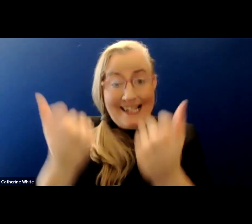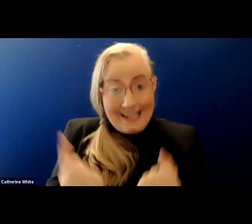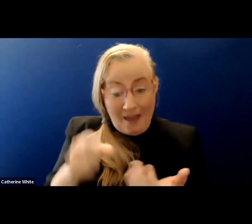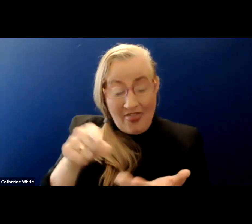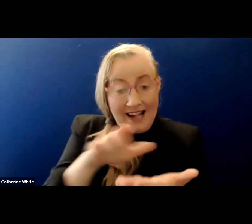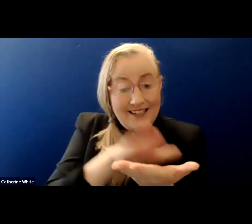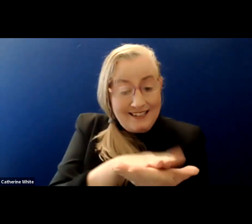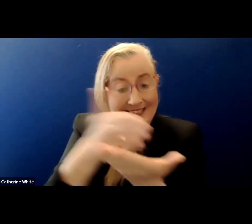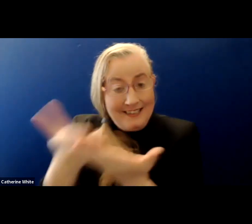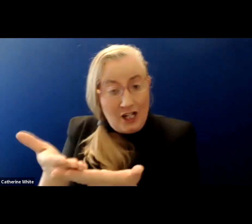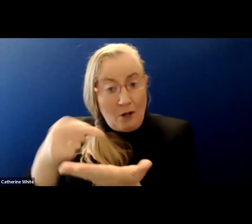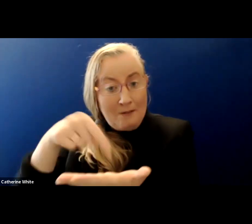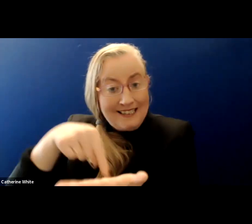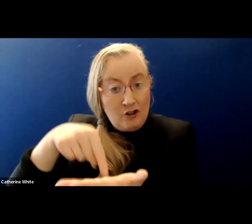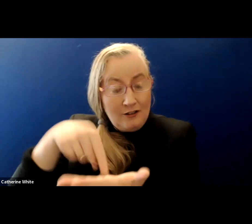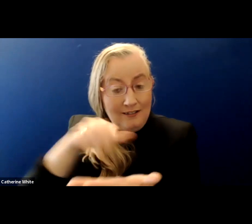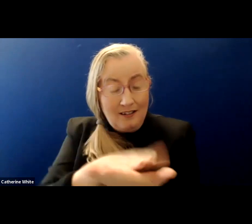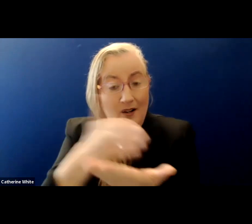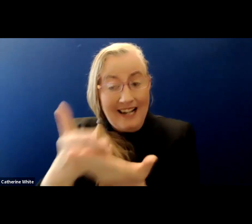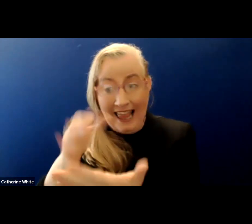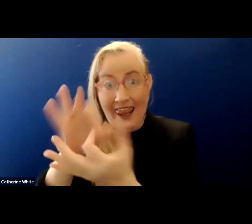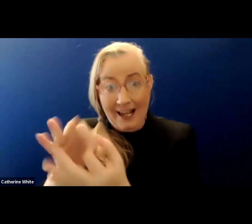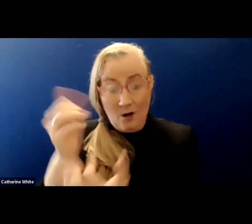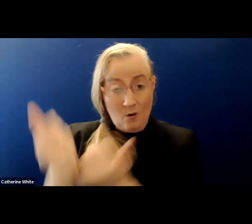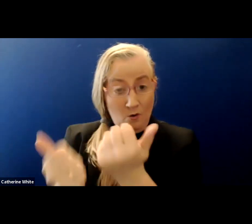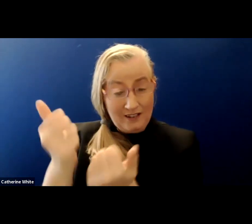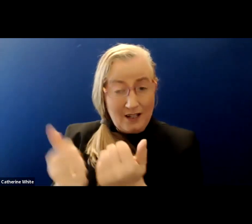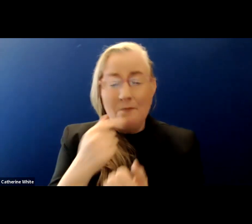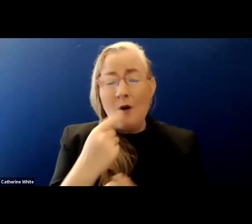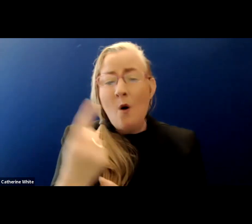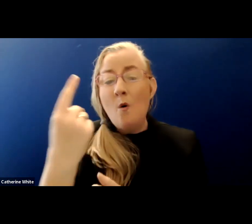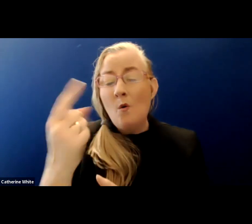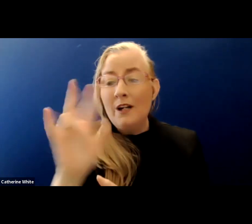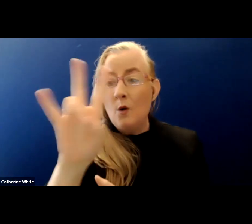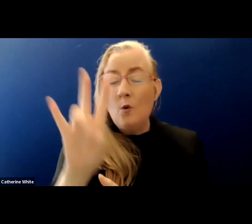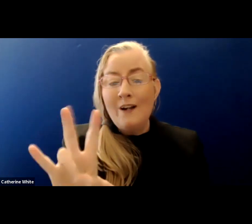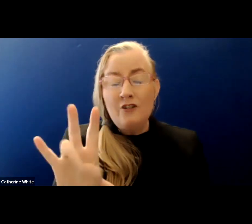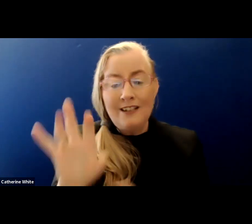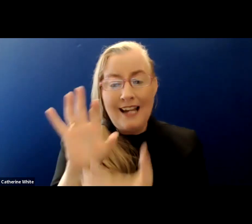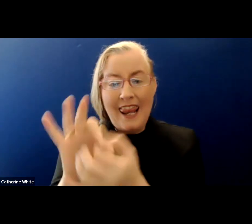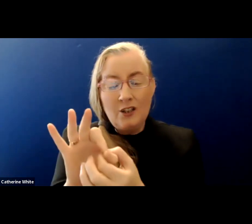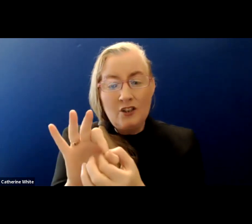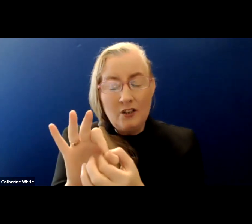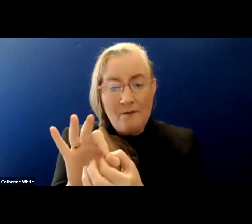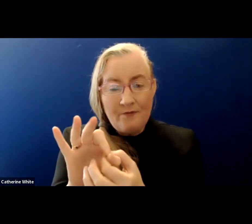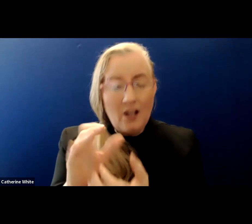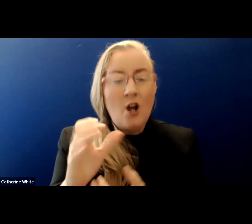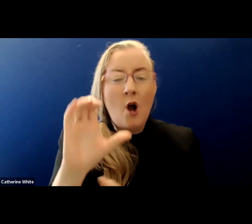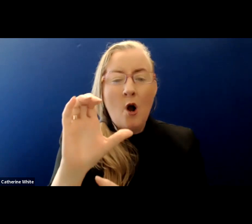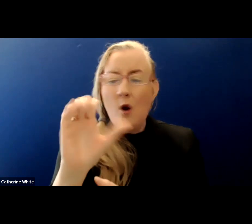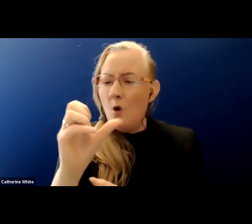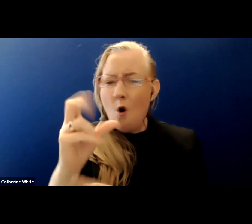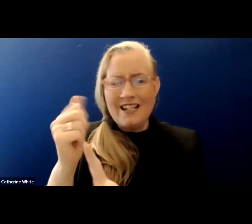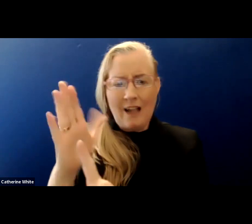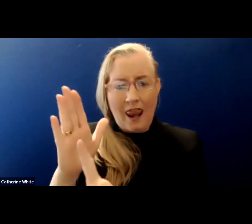the legal text of the court. One of those questions relates to the required causal nexus. So who